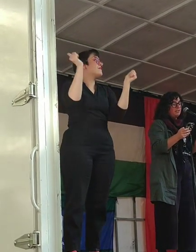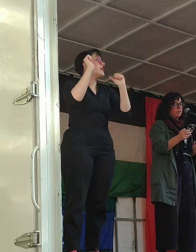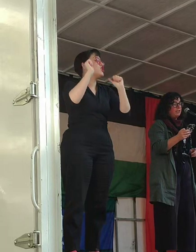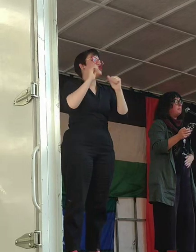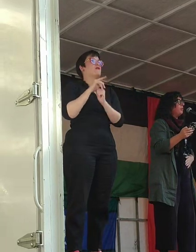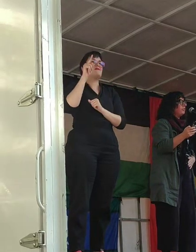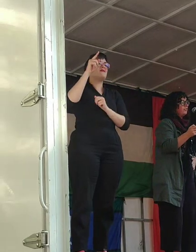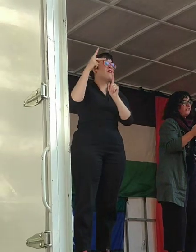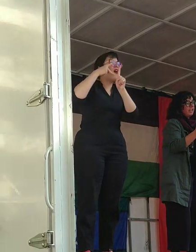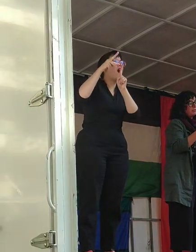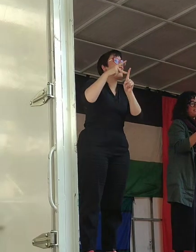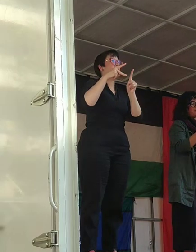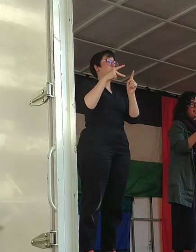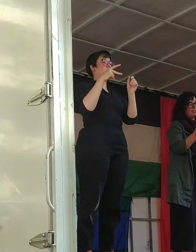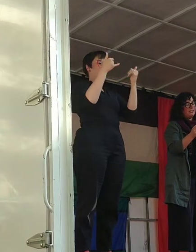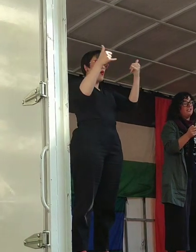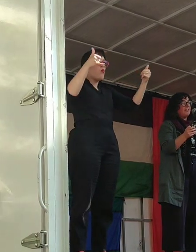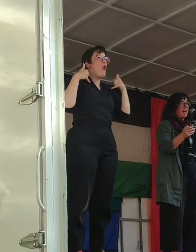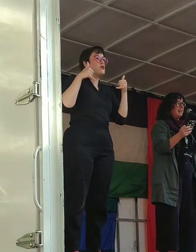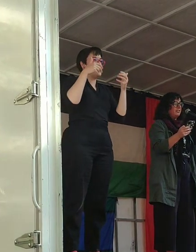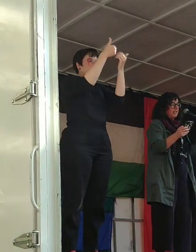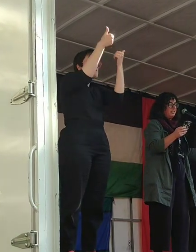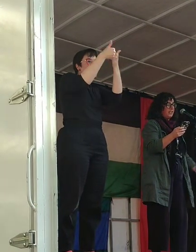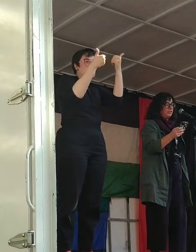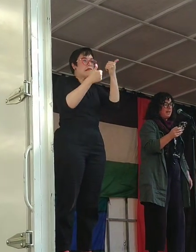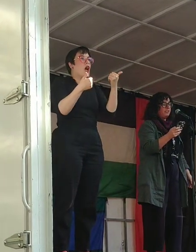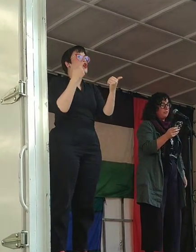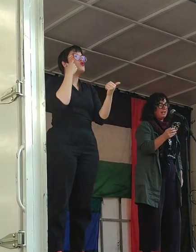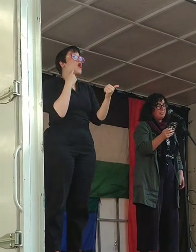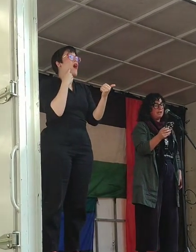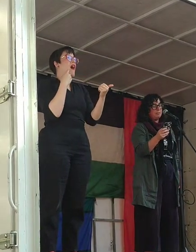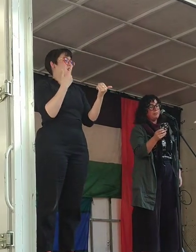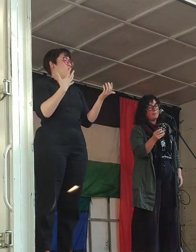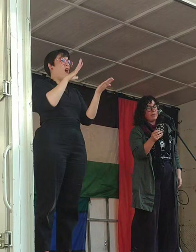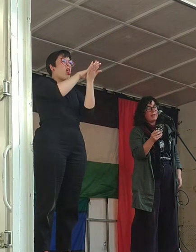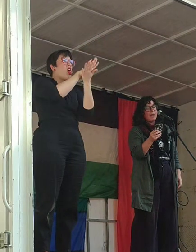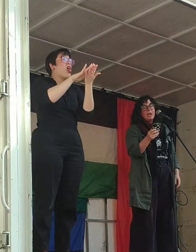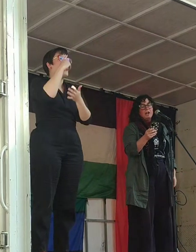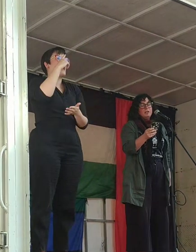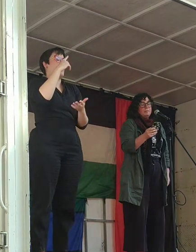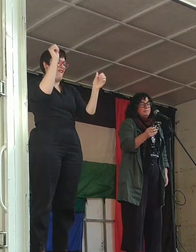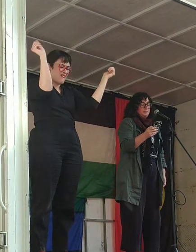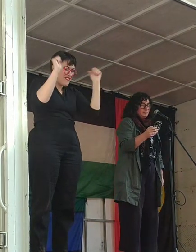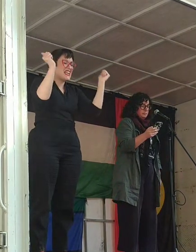violence, the end of all these borders that seek with their violence to divide us and to decimate so many people.